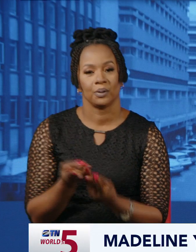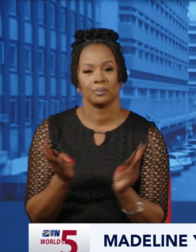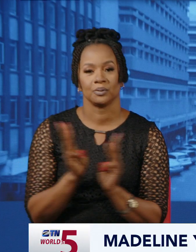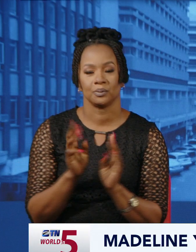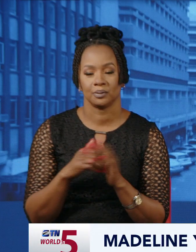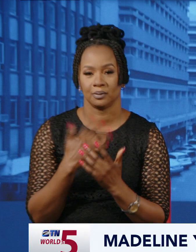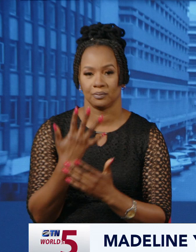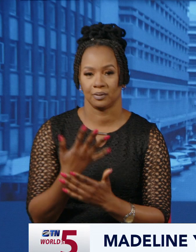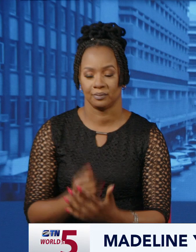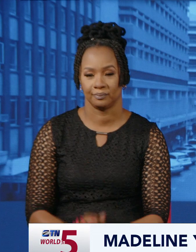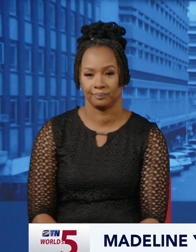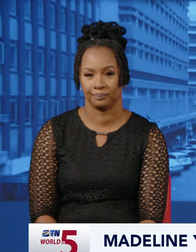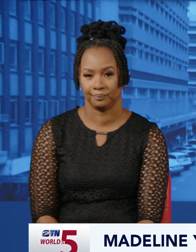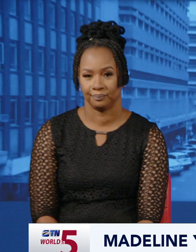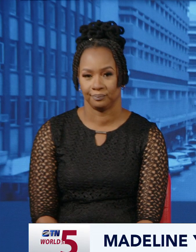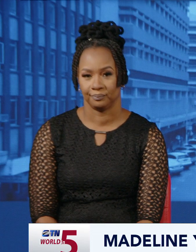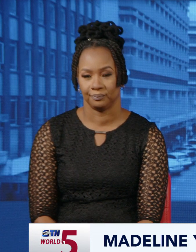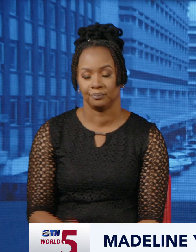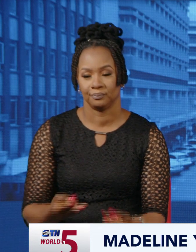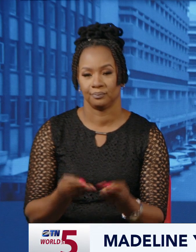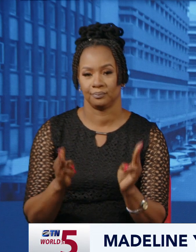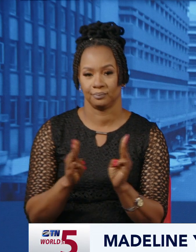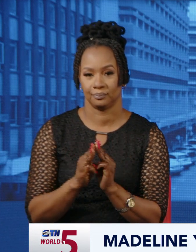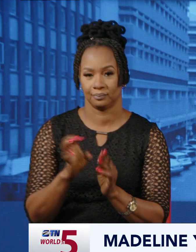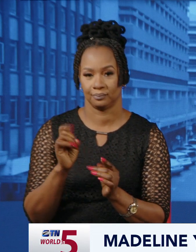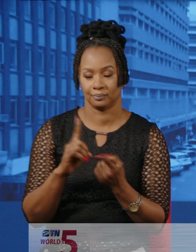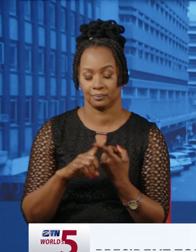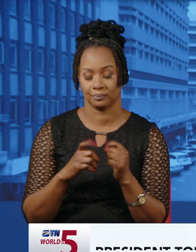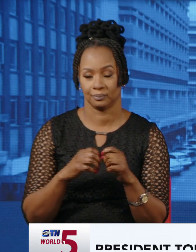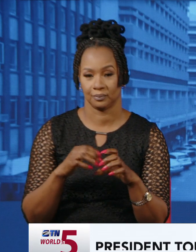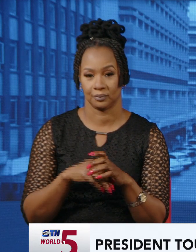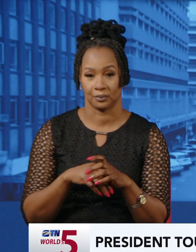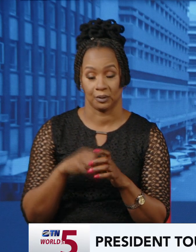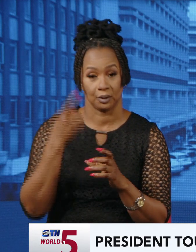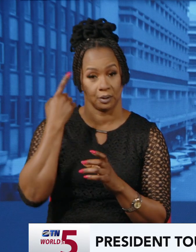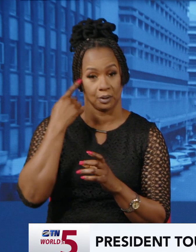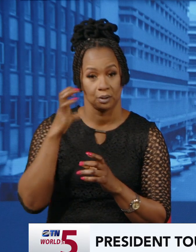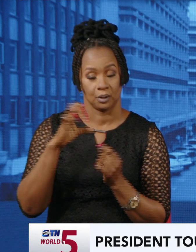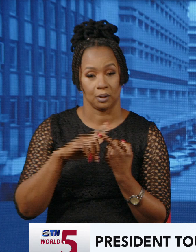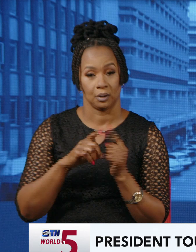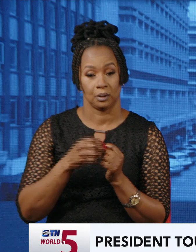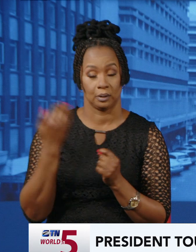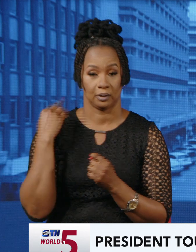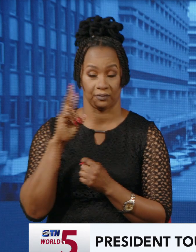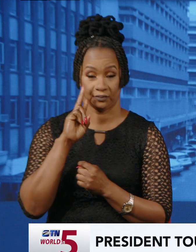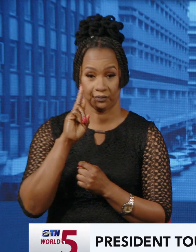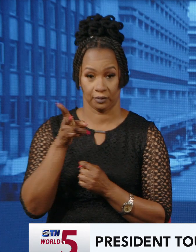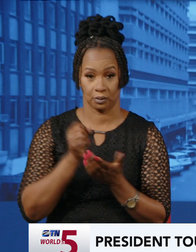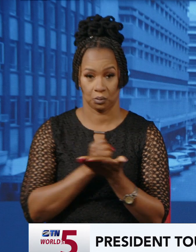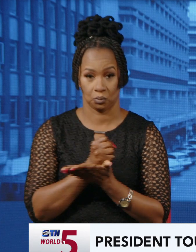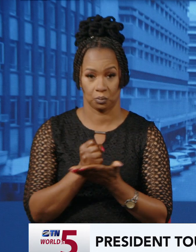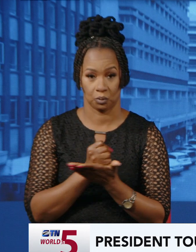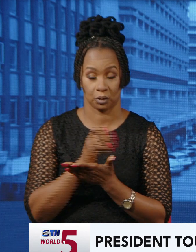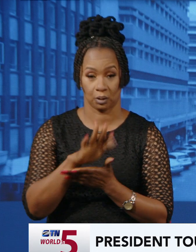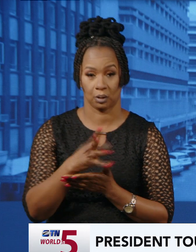Hello and welcome to World in 5. President Mnangagwa, who is in China, yesterday visited Lutang village in Henan province